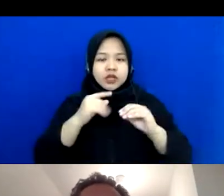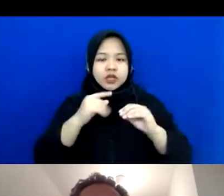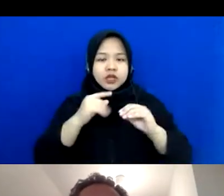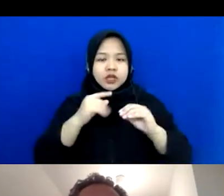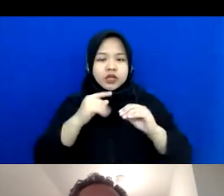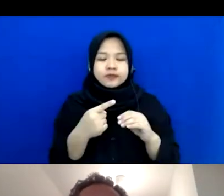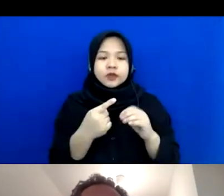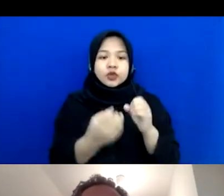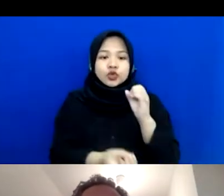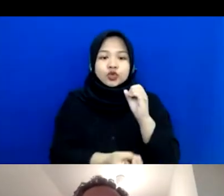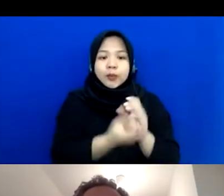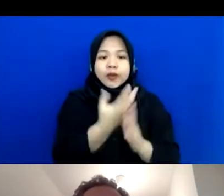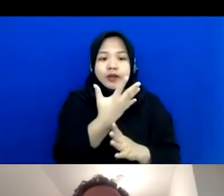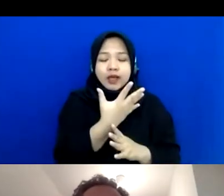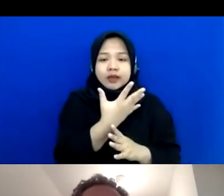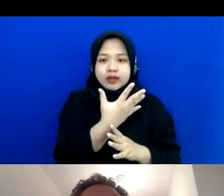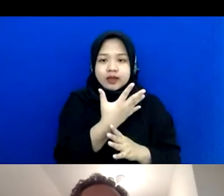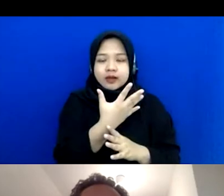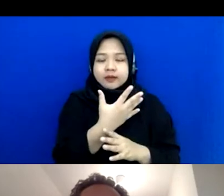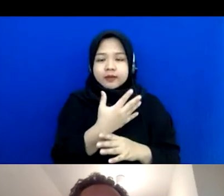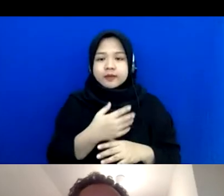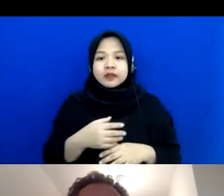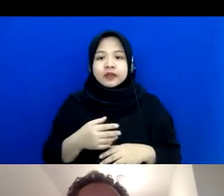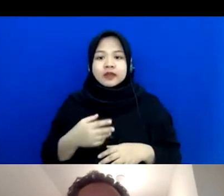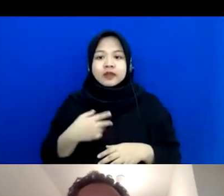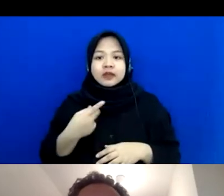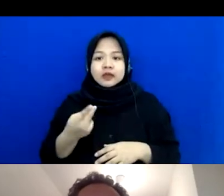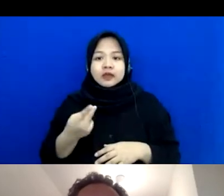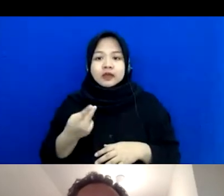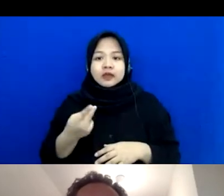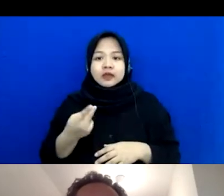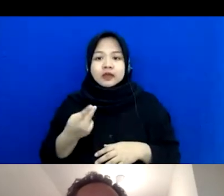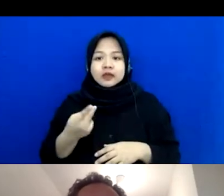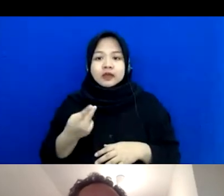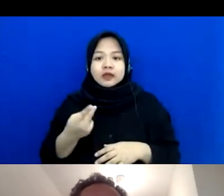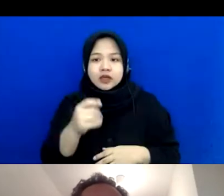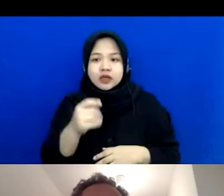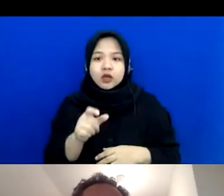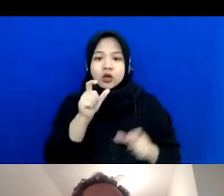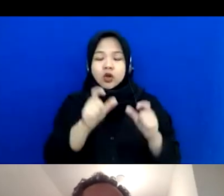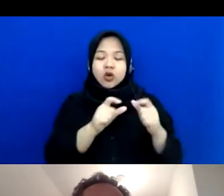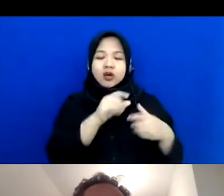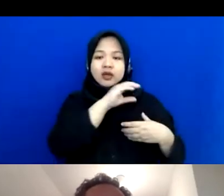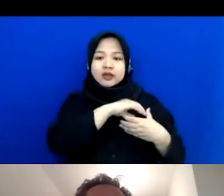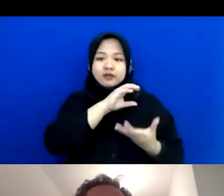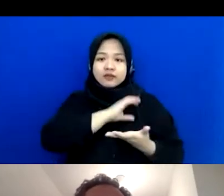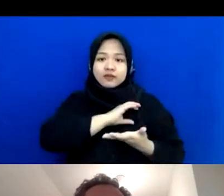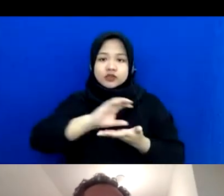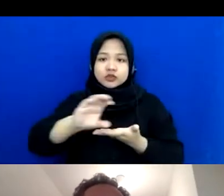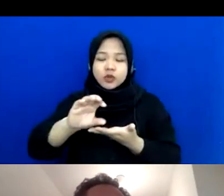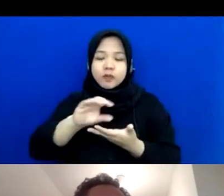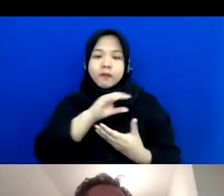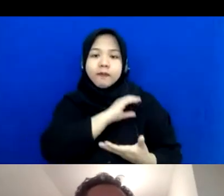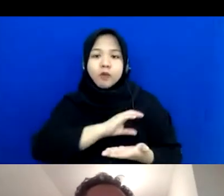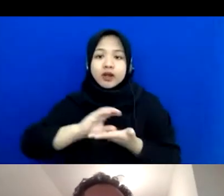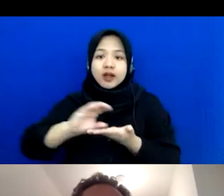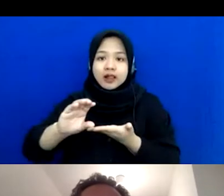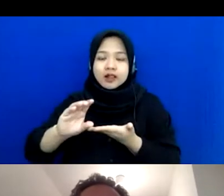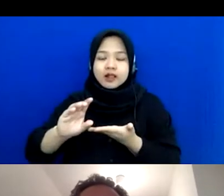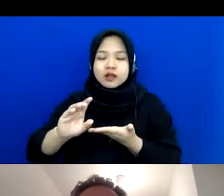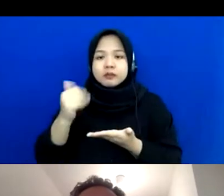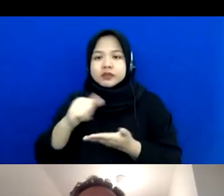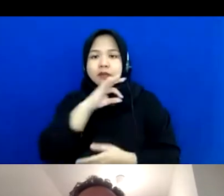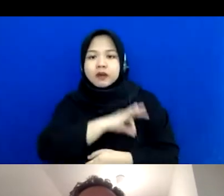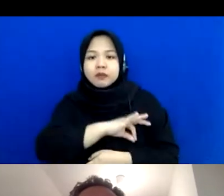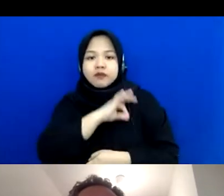So we believe that these, or at least part of this investment capital, could be very, very useful to